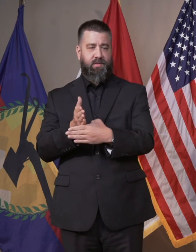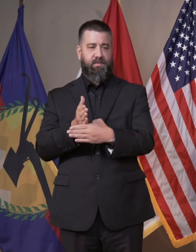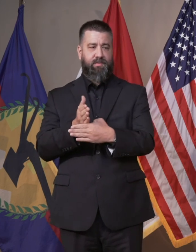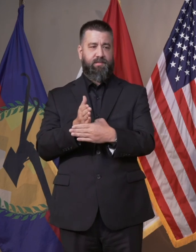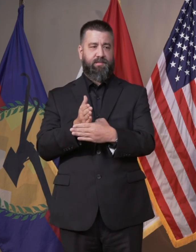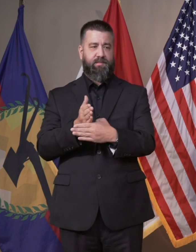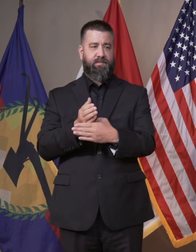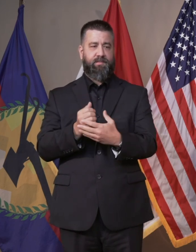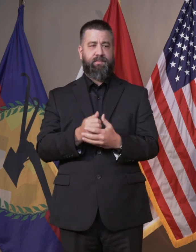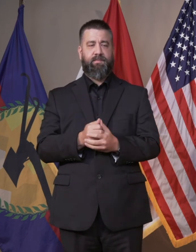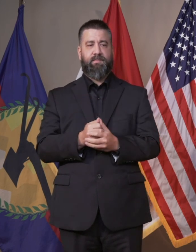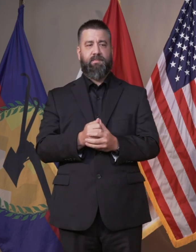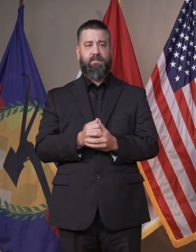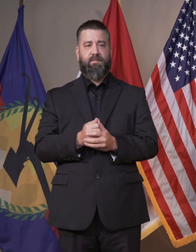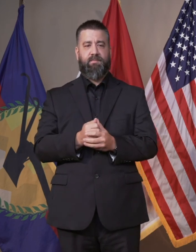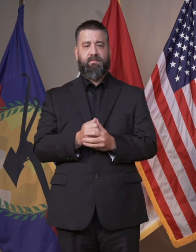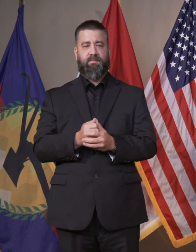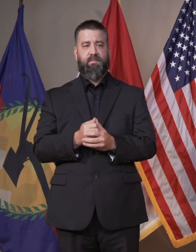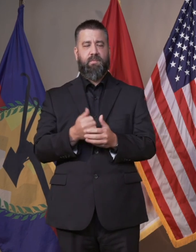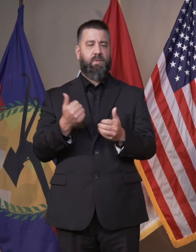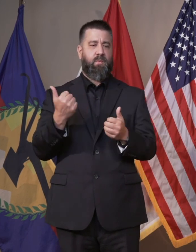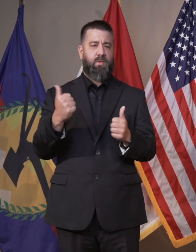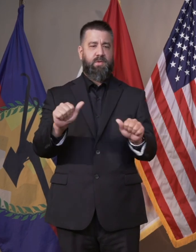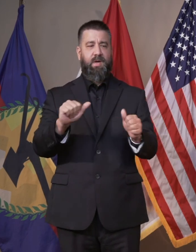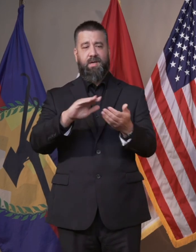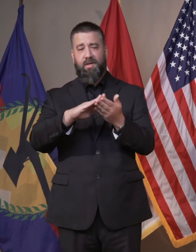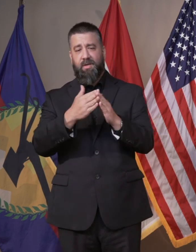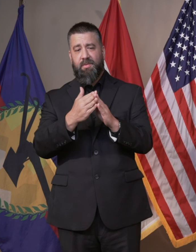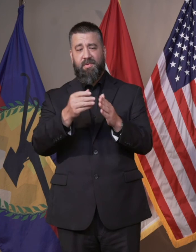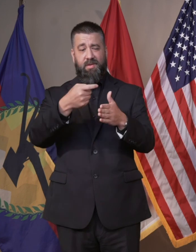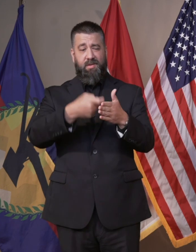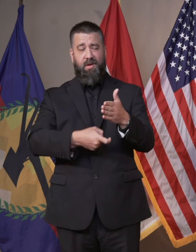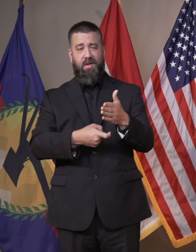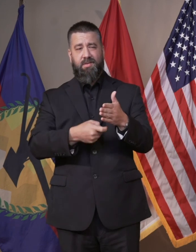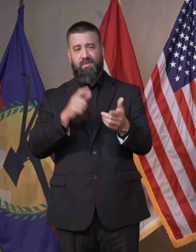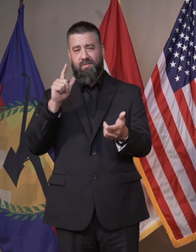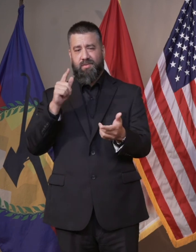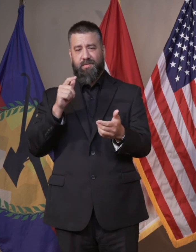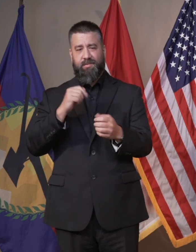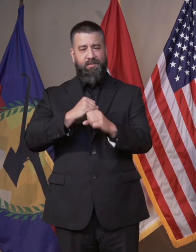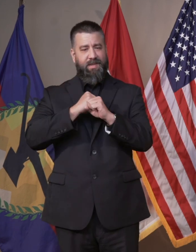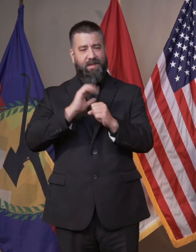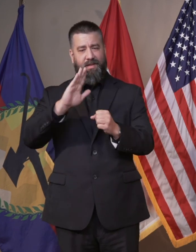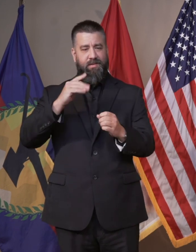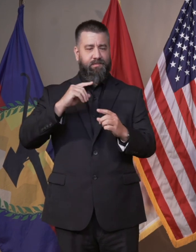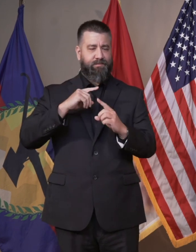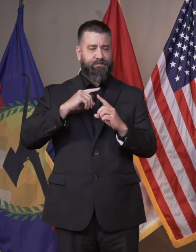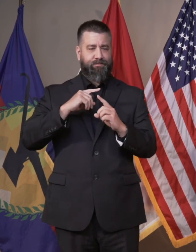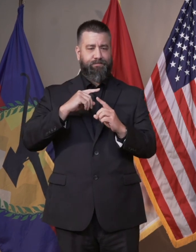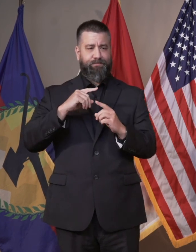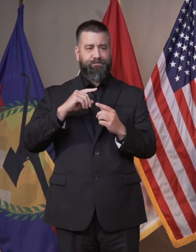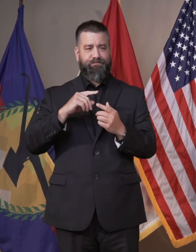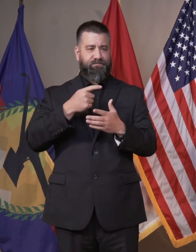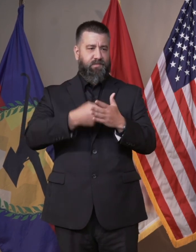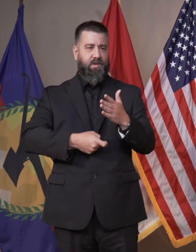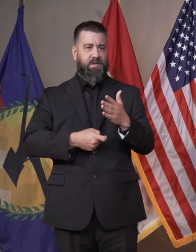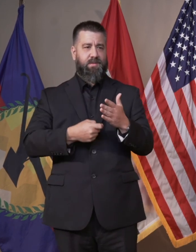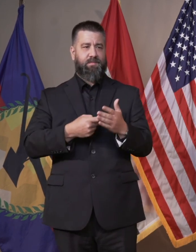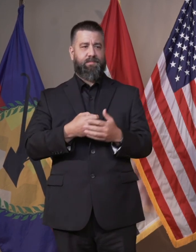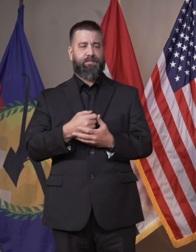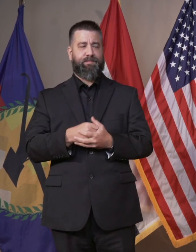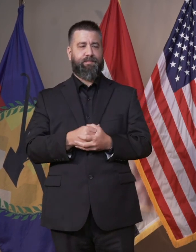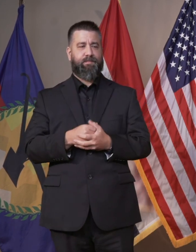cost to municipal government as low as possible, especially in the presence of declining sales tax revenues that we're all aware